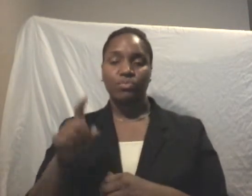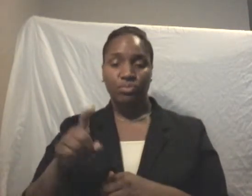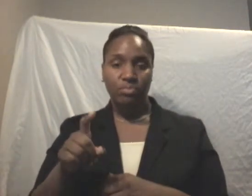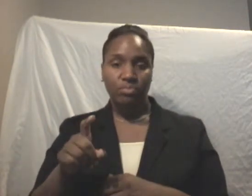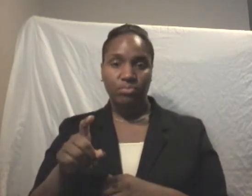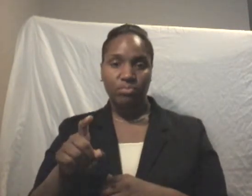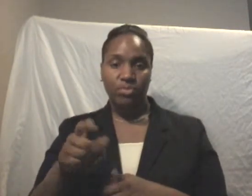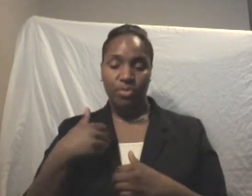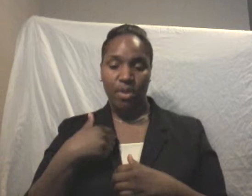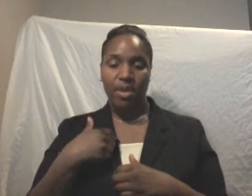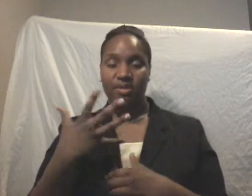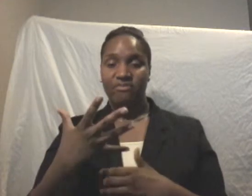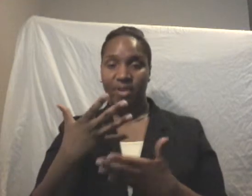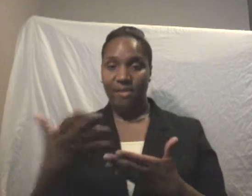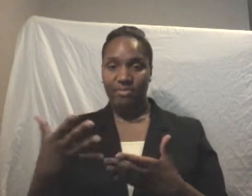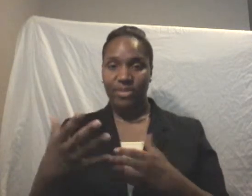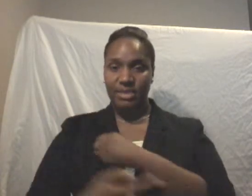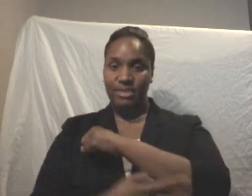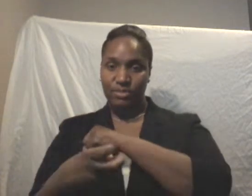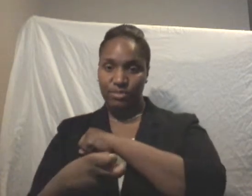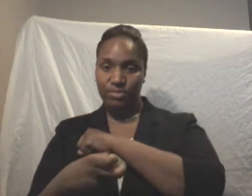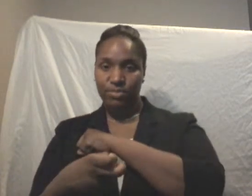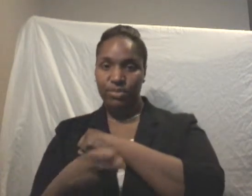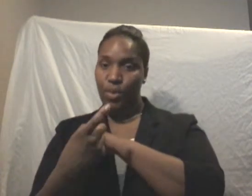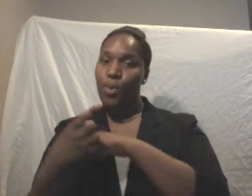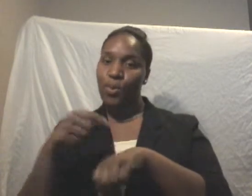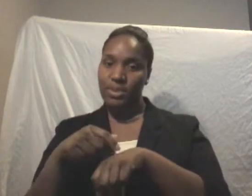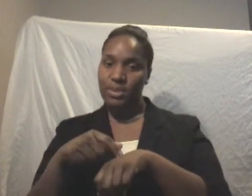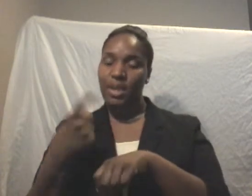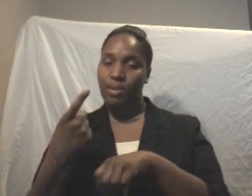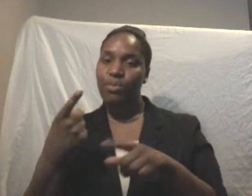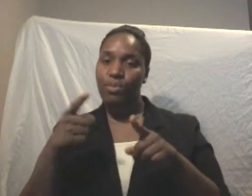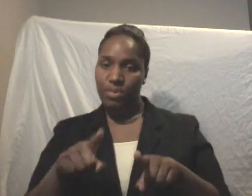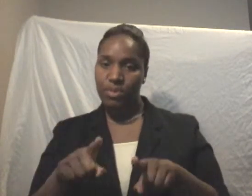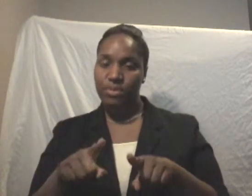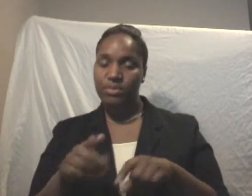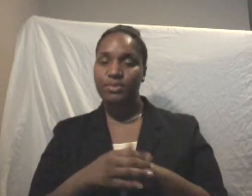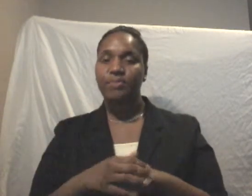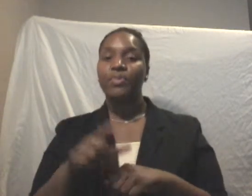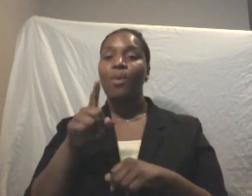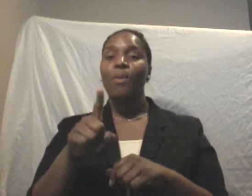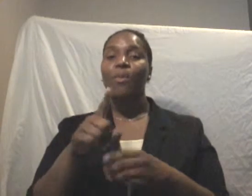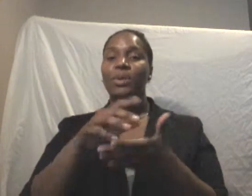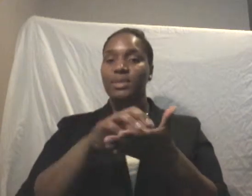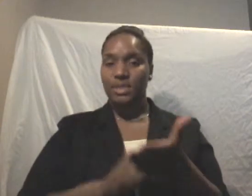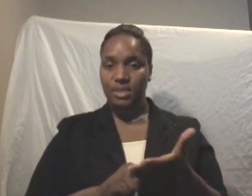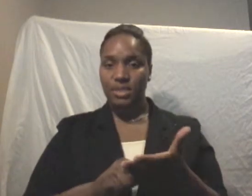5 things that are stolen. You would, at one time, one occurrence, there would be one deductible on the total